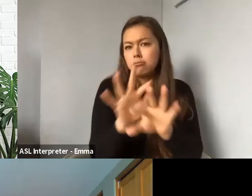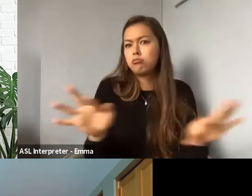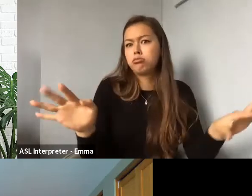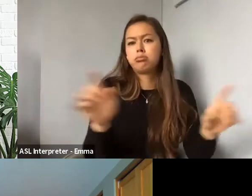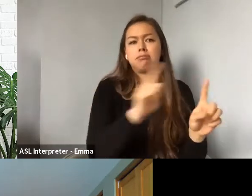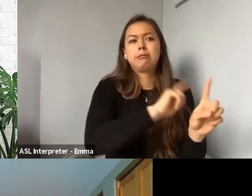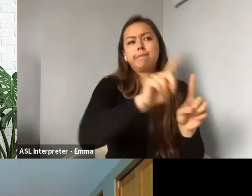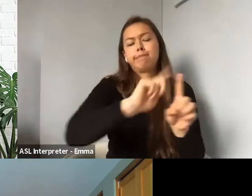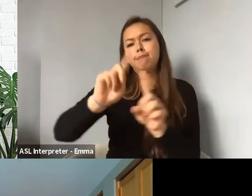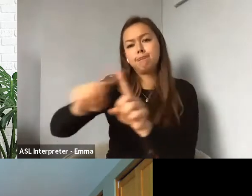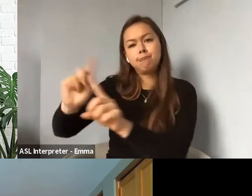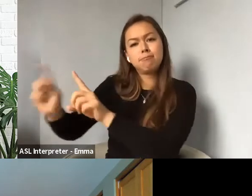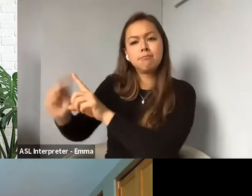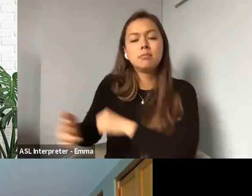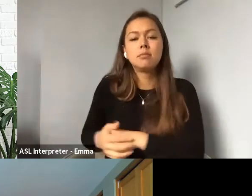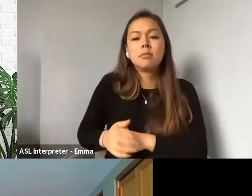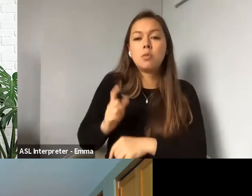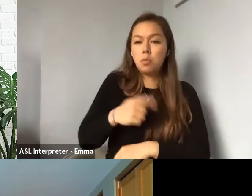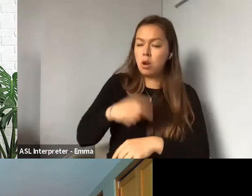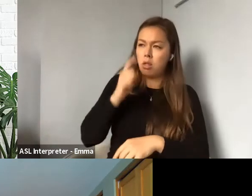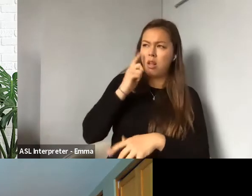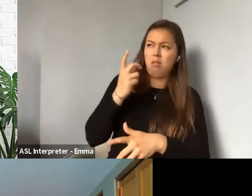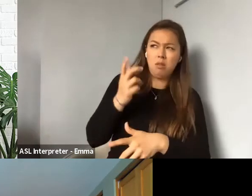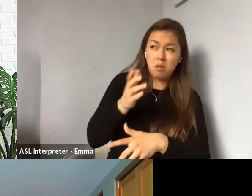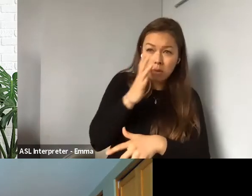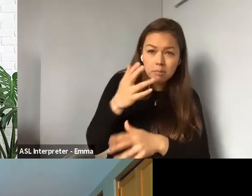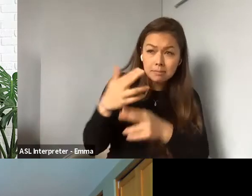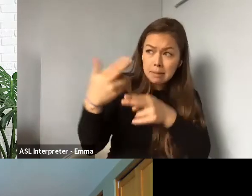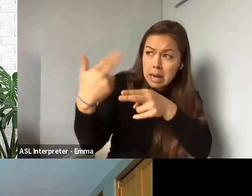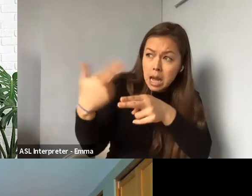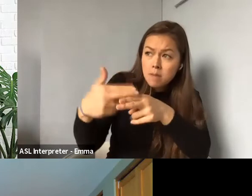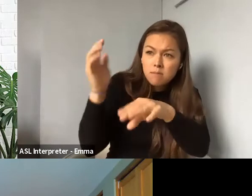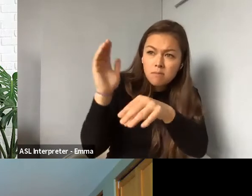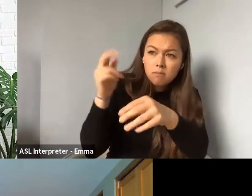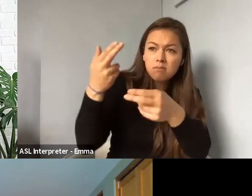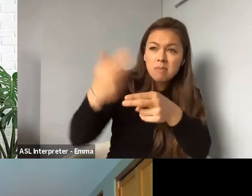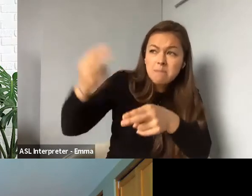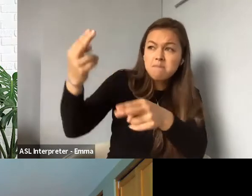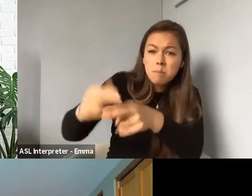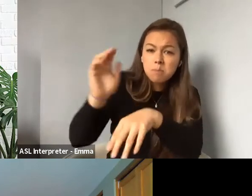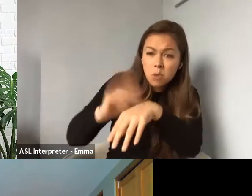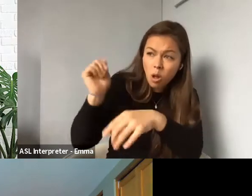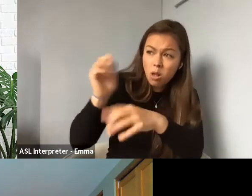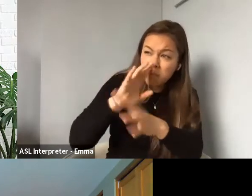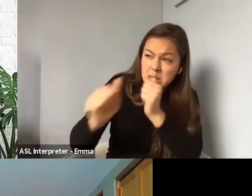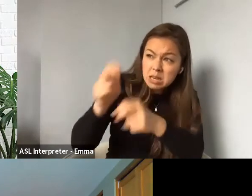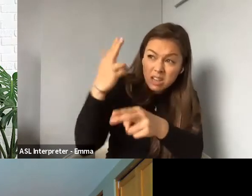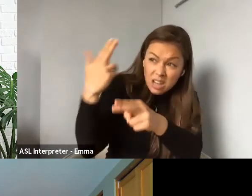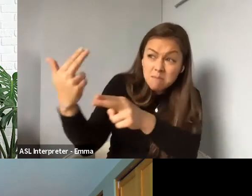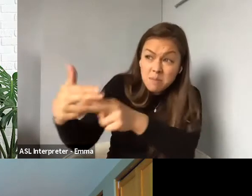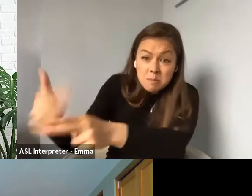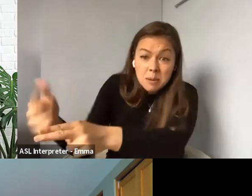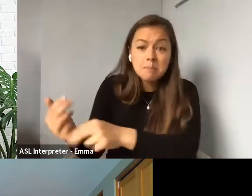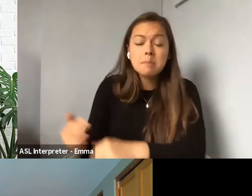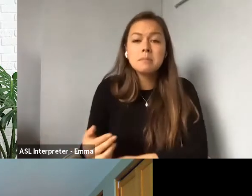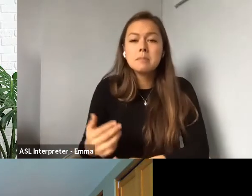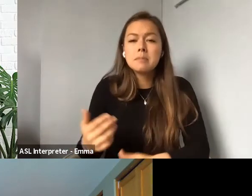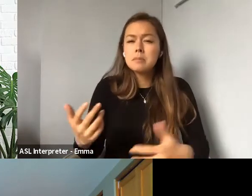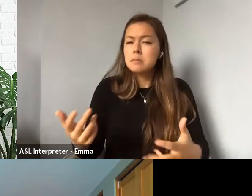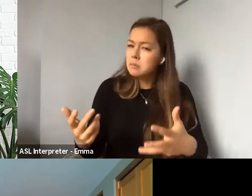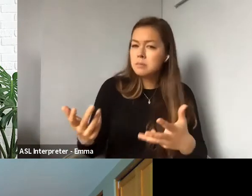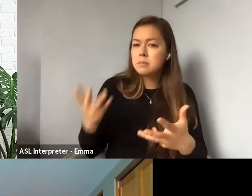name calling, which is serious, but and needs attention and redirection, but not sure is a good match for such an intensive